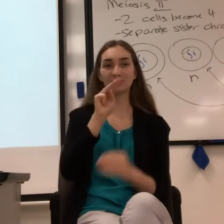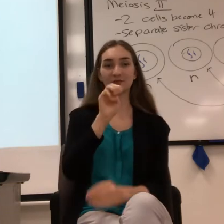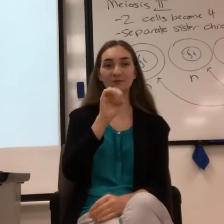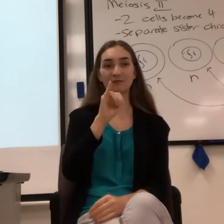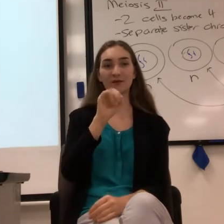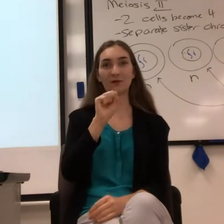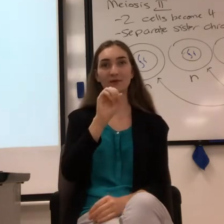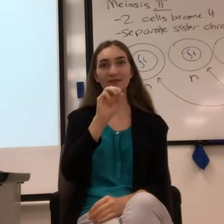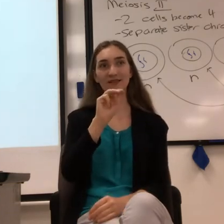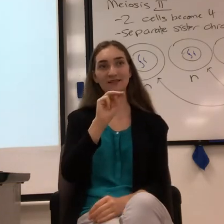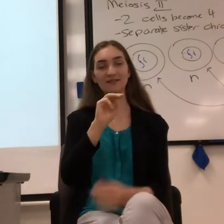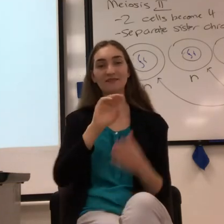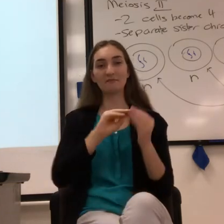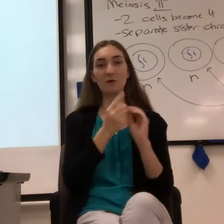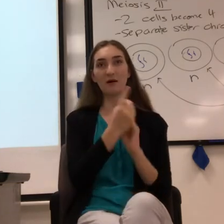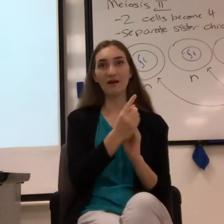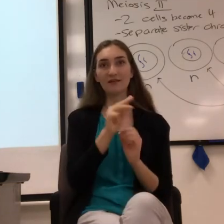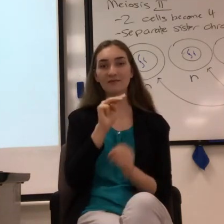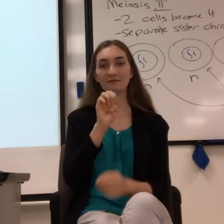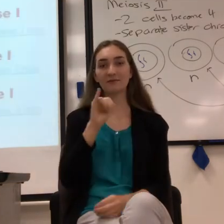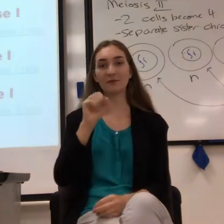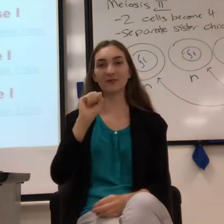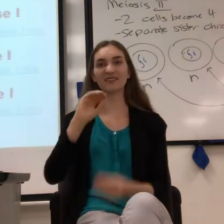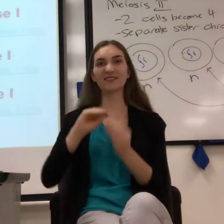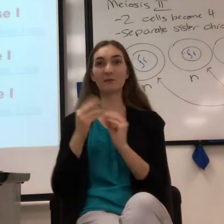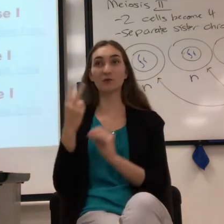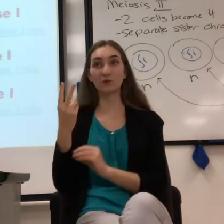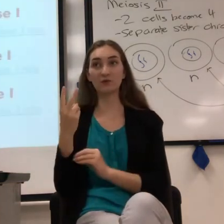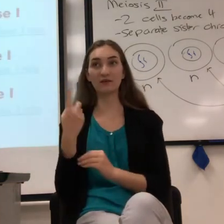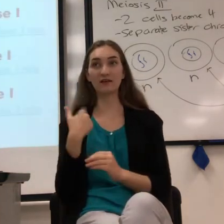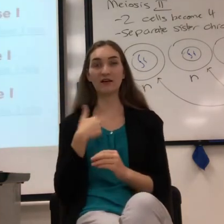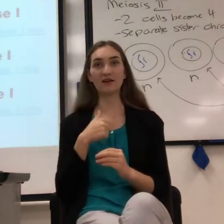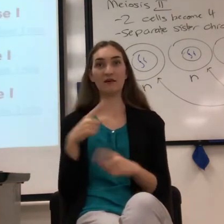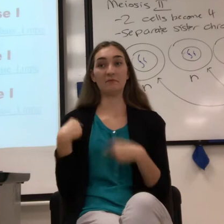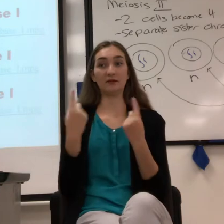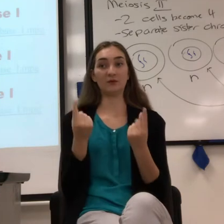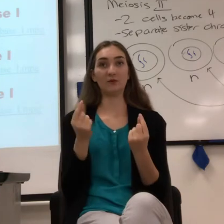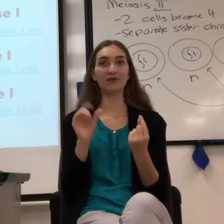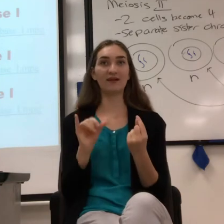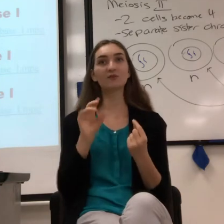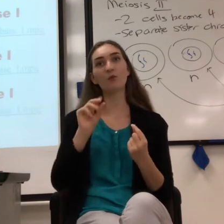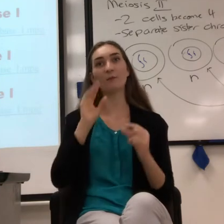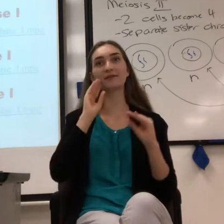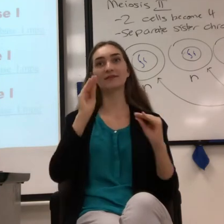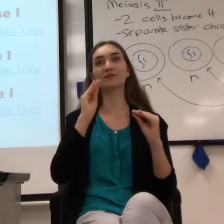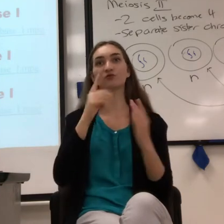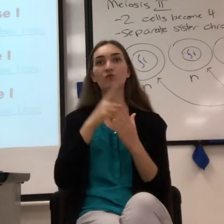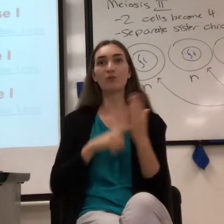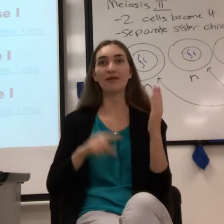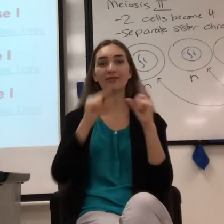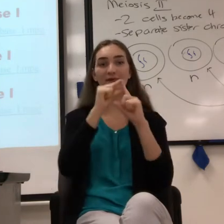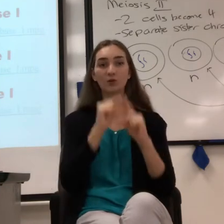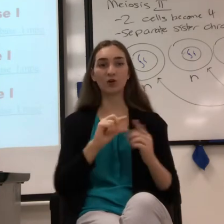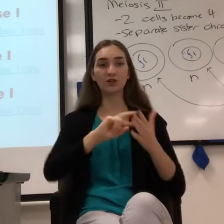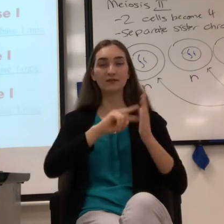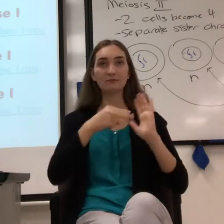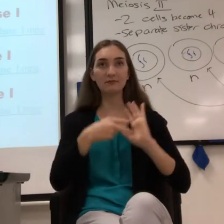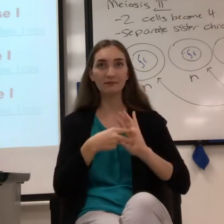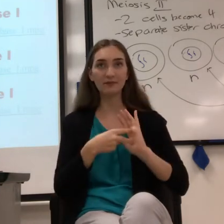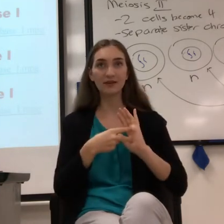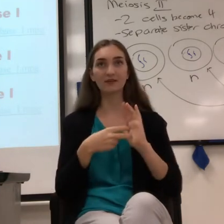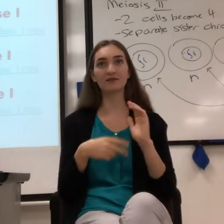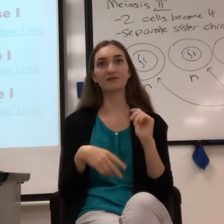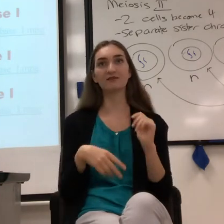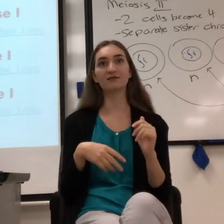like, have you been doing that? Not really. I've just been teaching what the words mean. Tetrad, dyad, homologous,